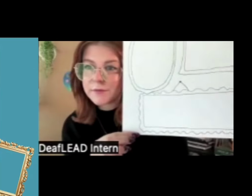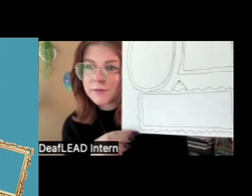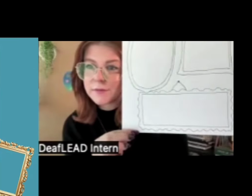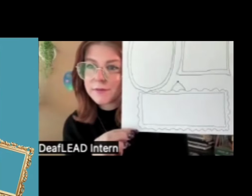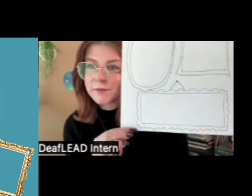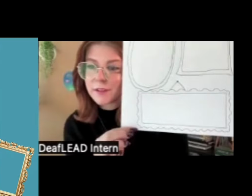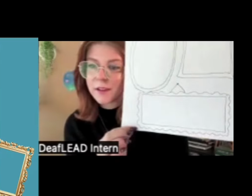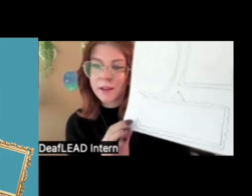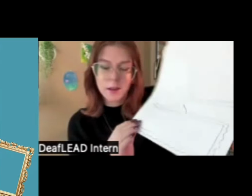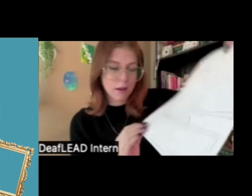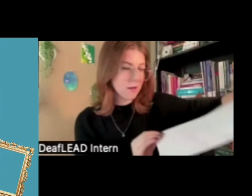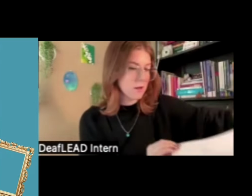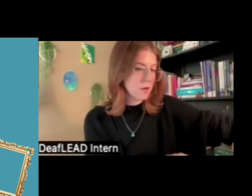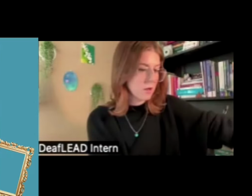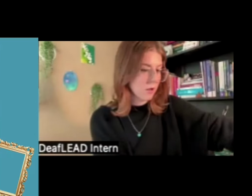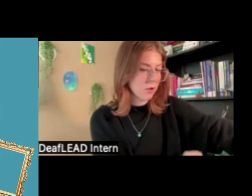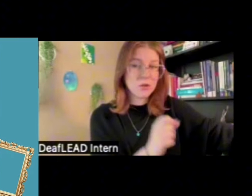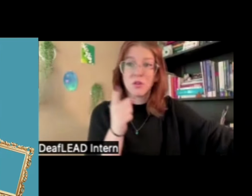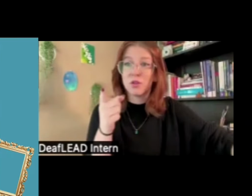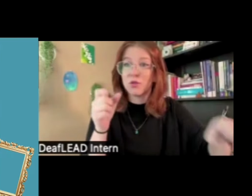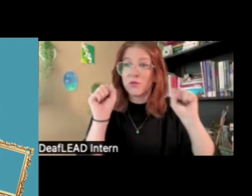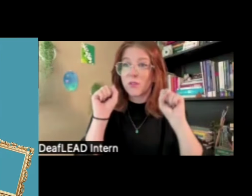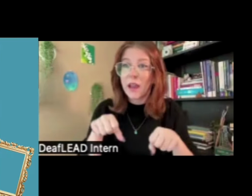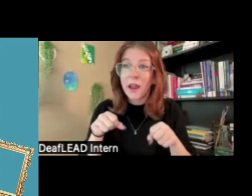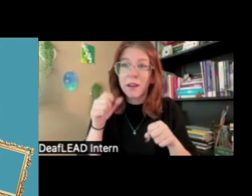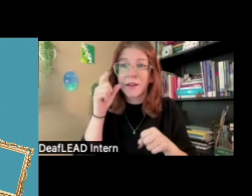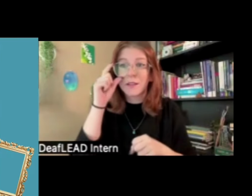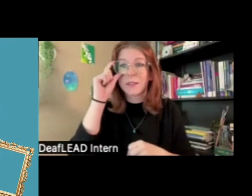a line or wire.